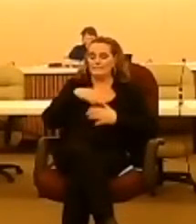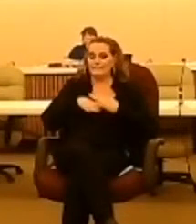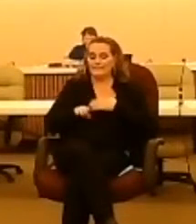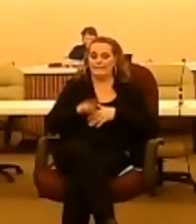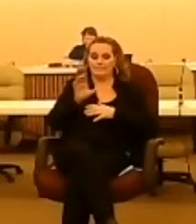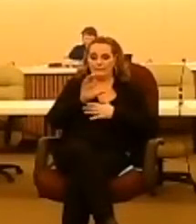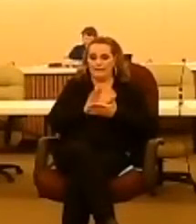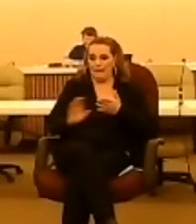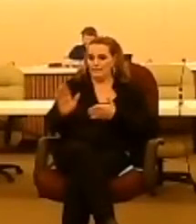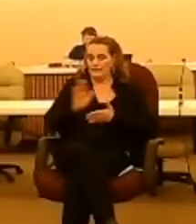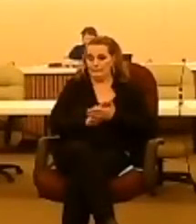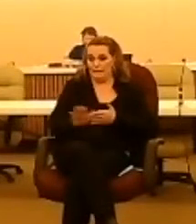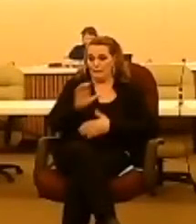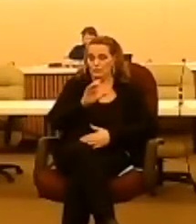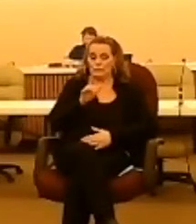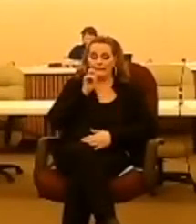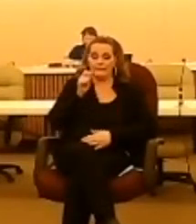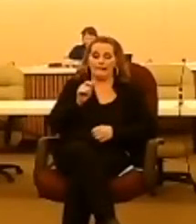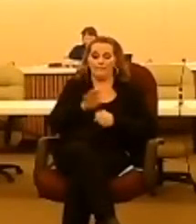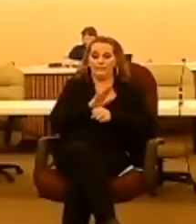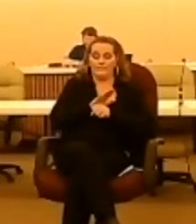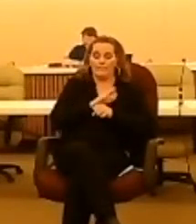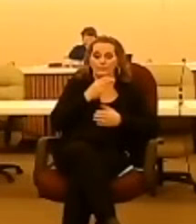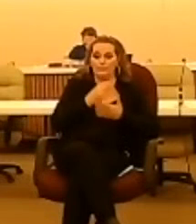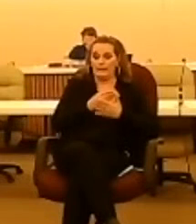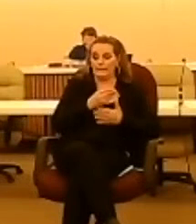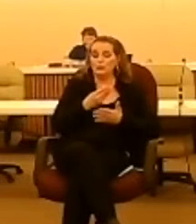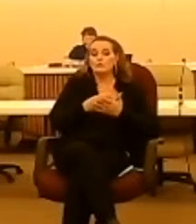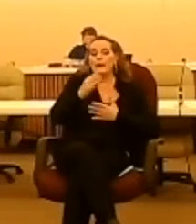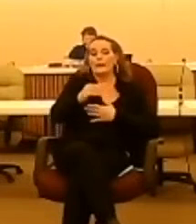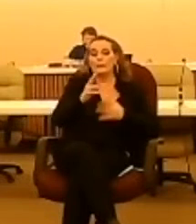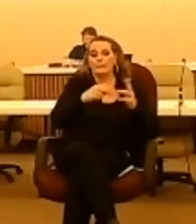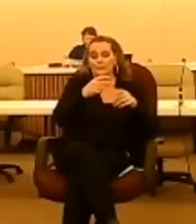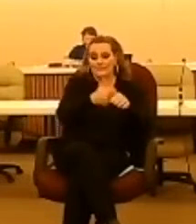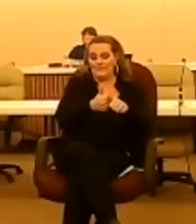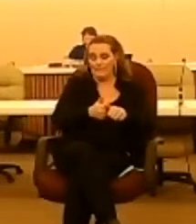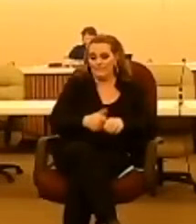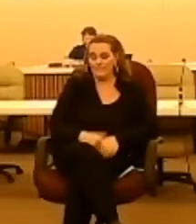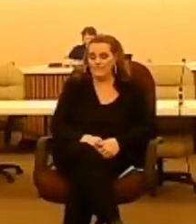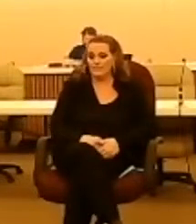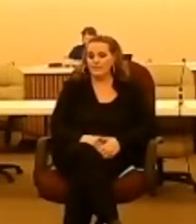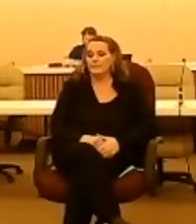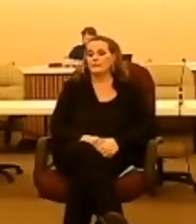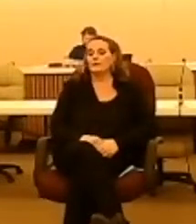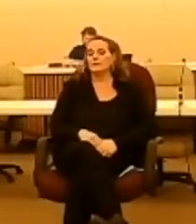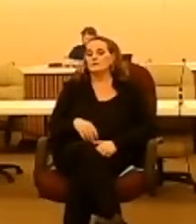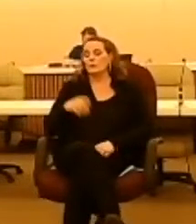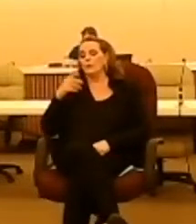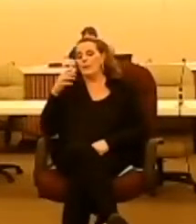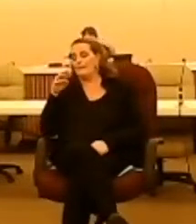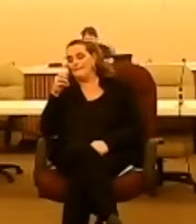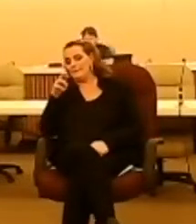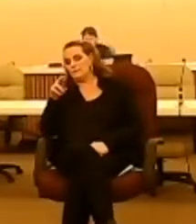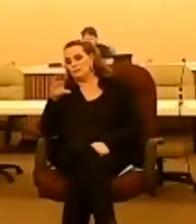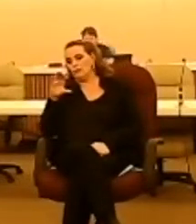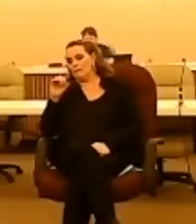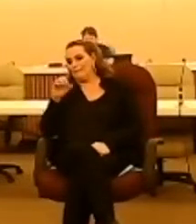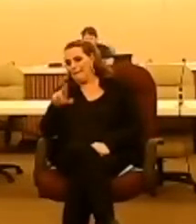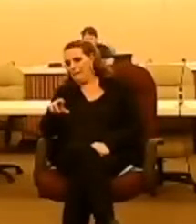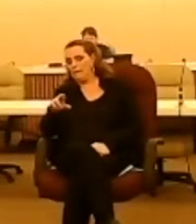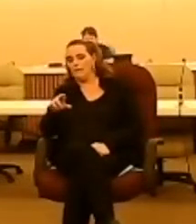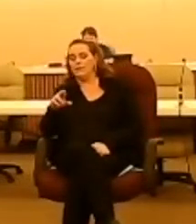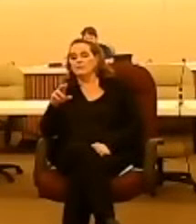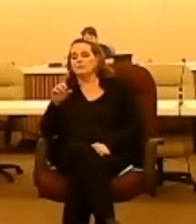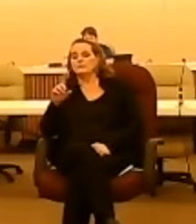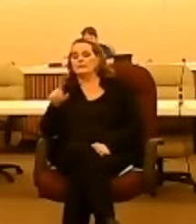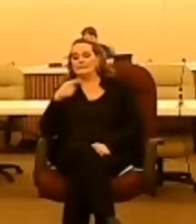And I don't have money to spare, to buy it. So Mr. Carr, the owner of White Arrow,